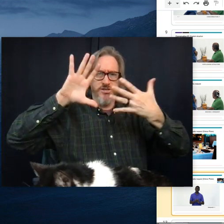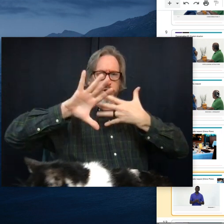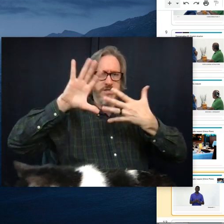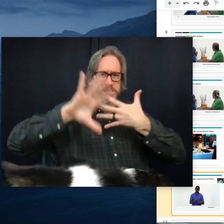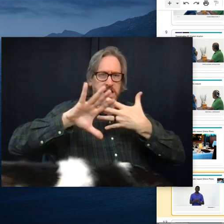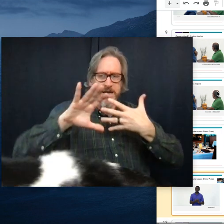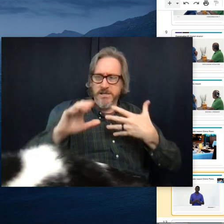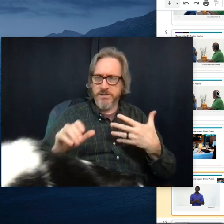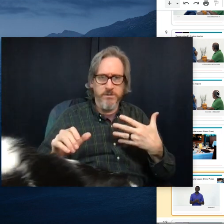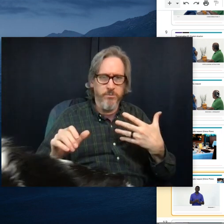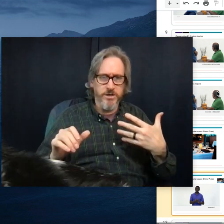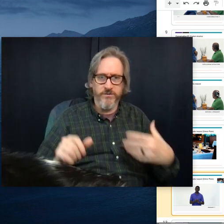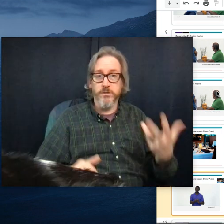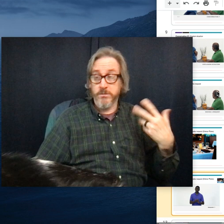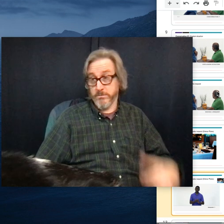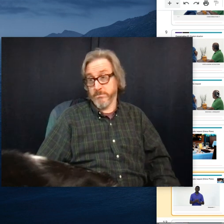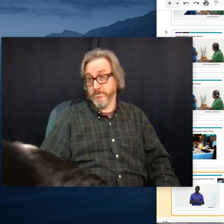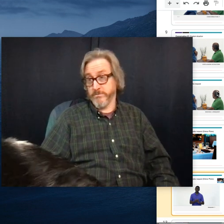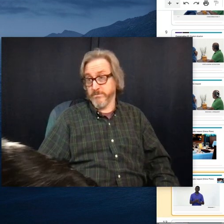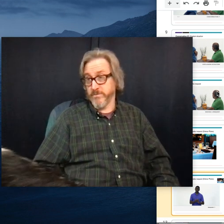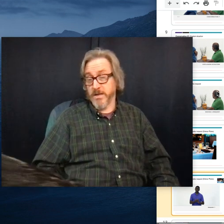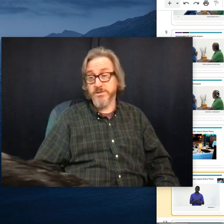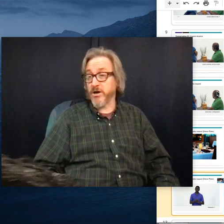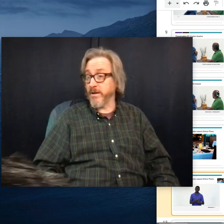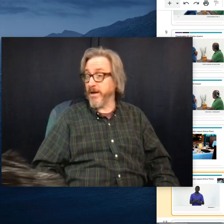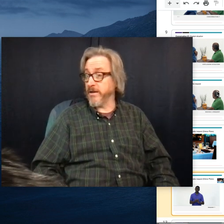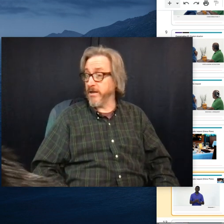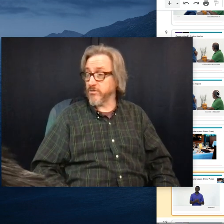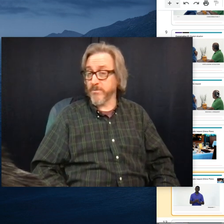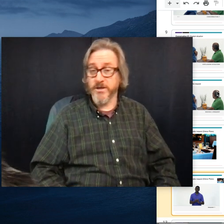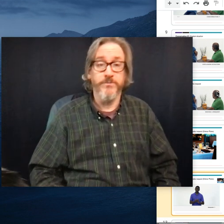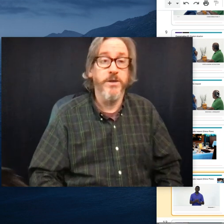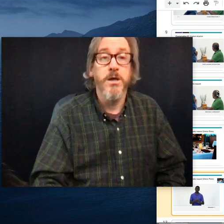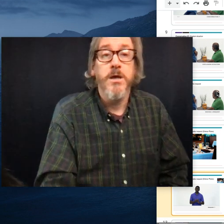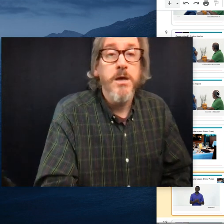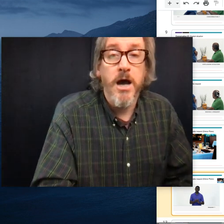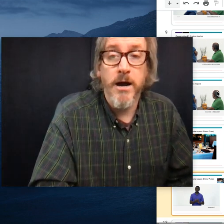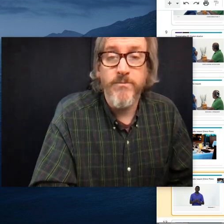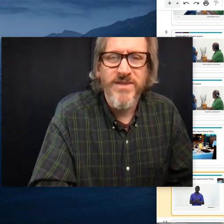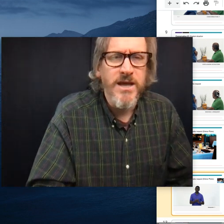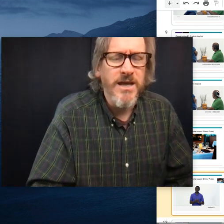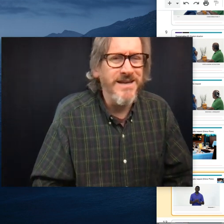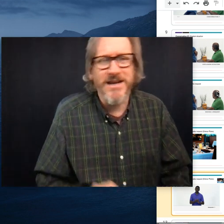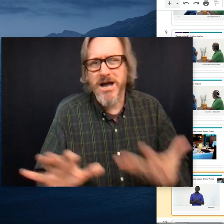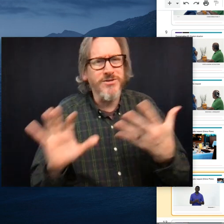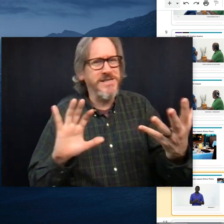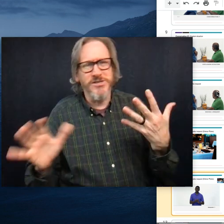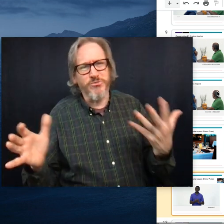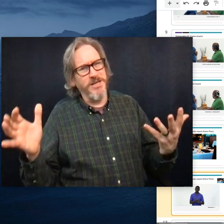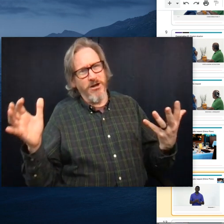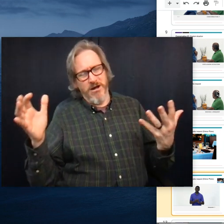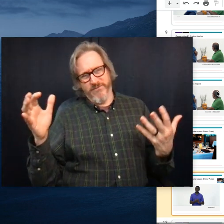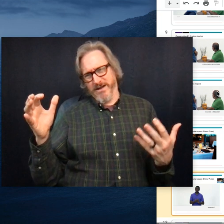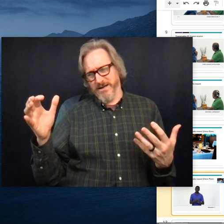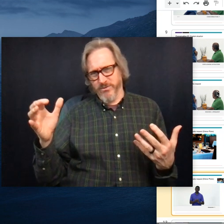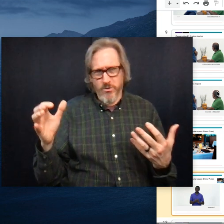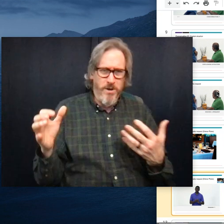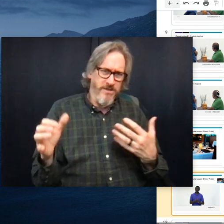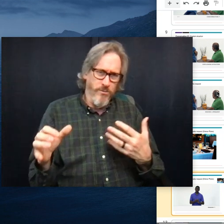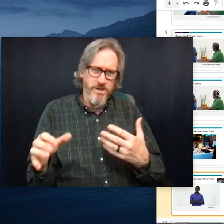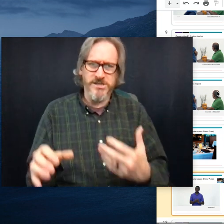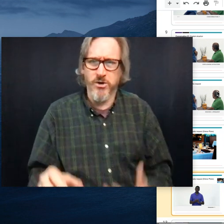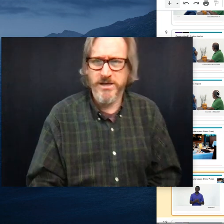makes dark slides more difficult. I'm sorry, am I interrupting you? The contrast is really off. I don't